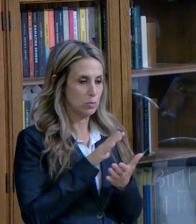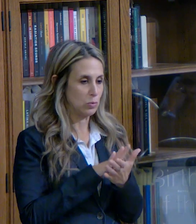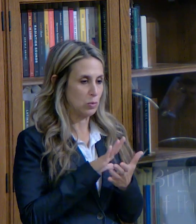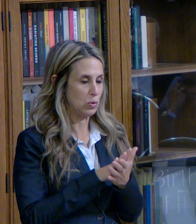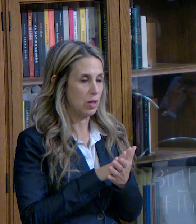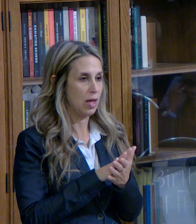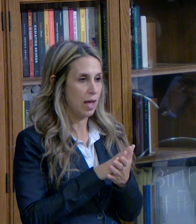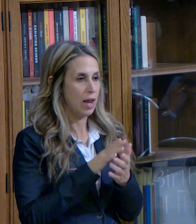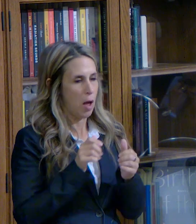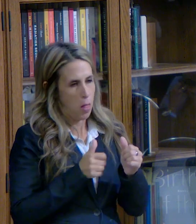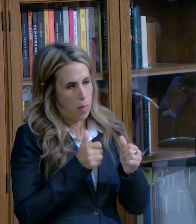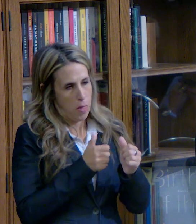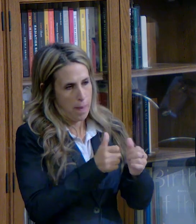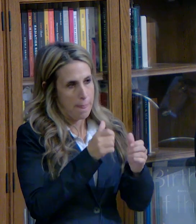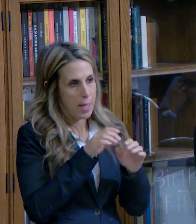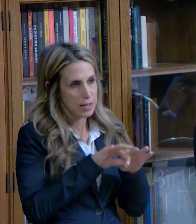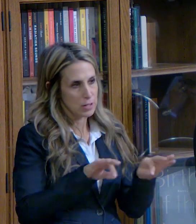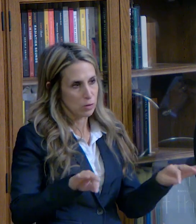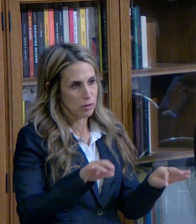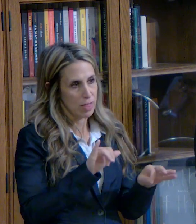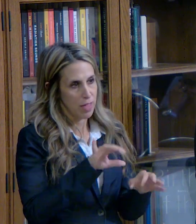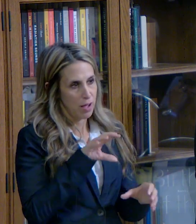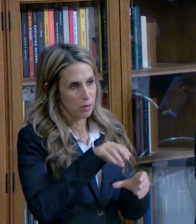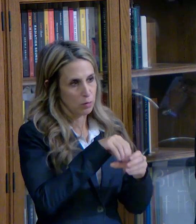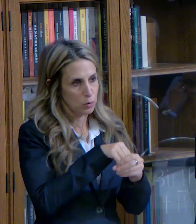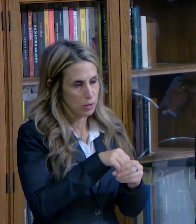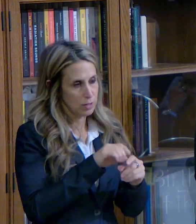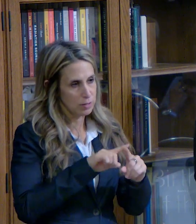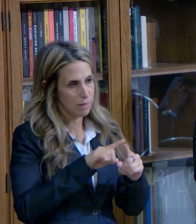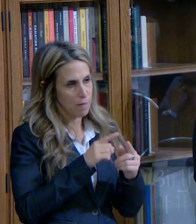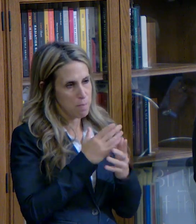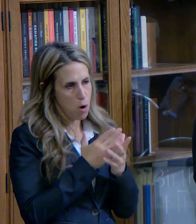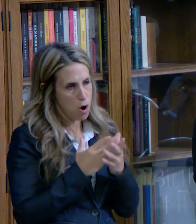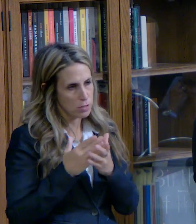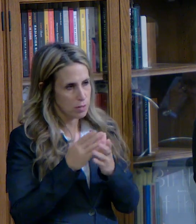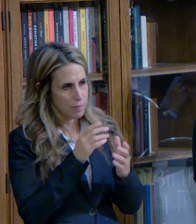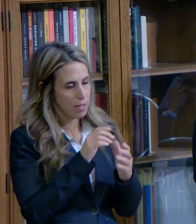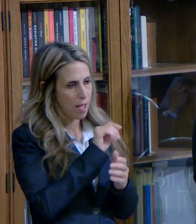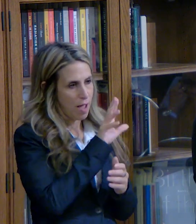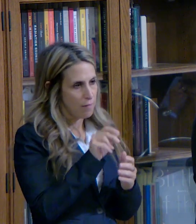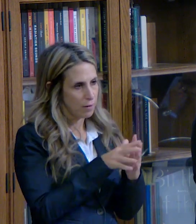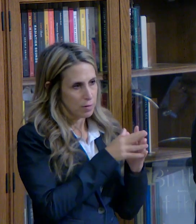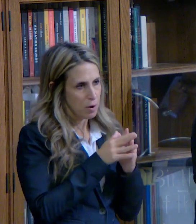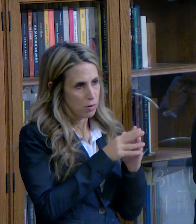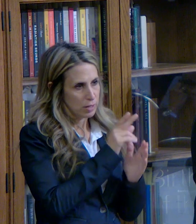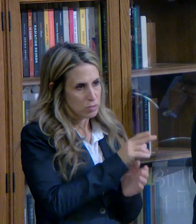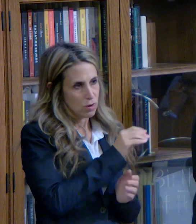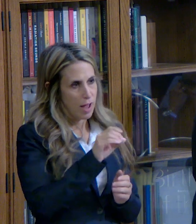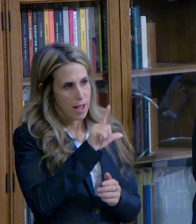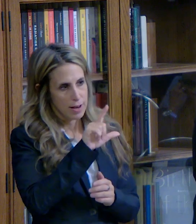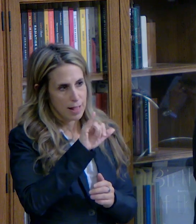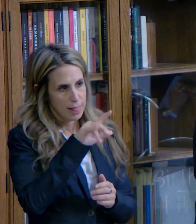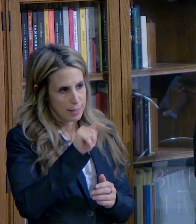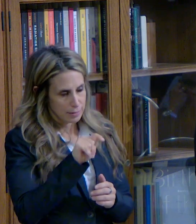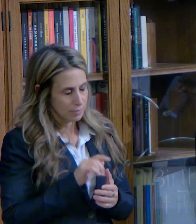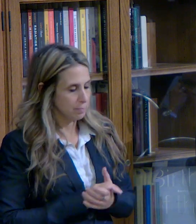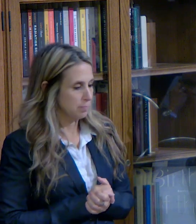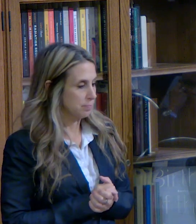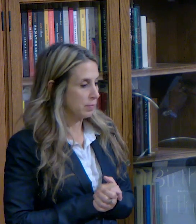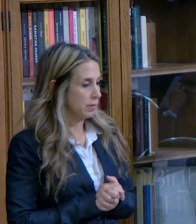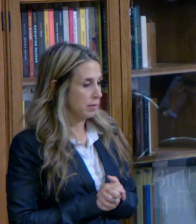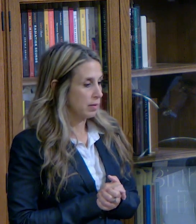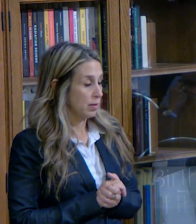pursue a degree that Incorporated elements of African-American history and literature when I